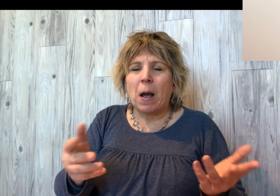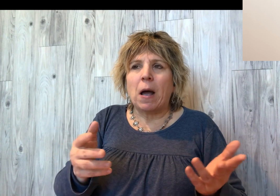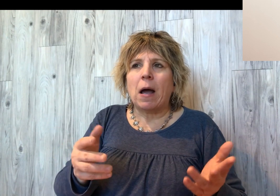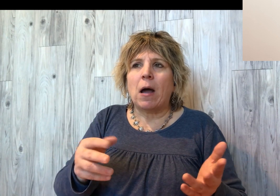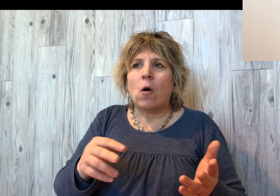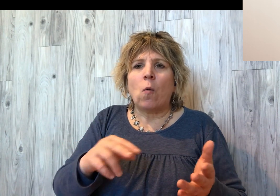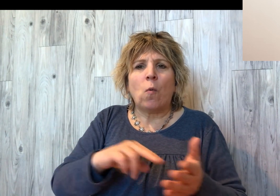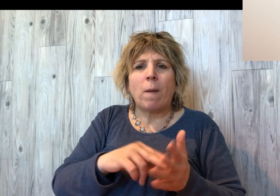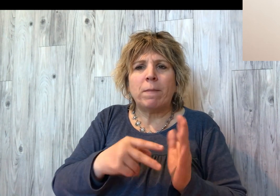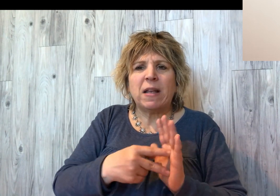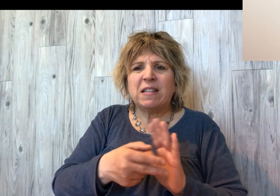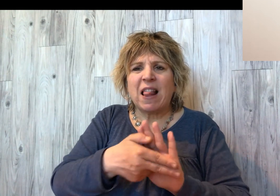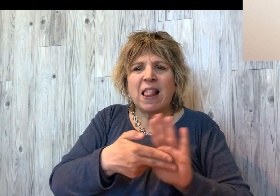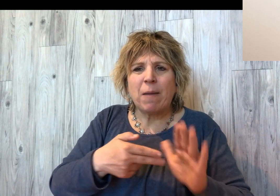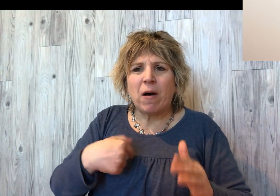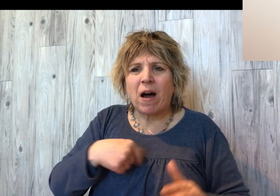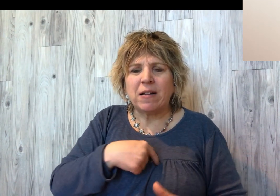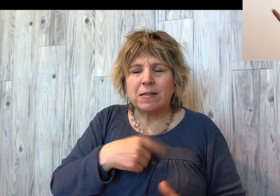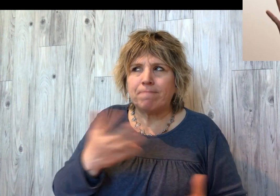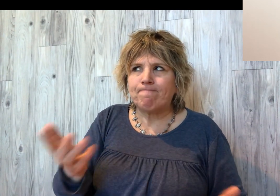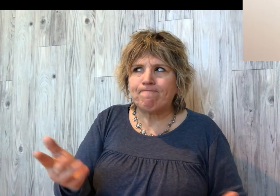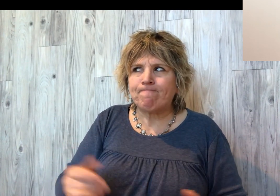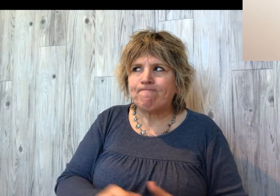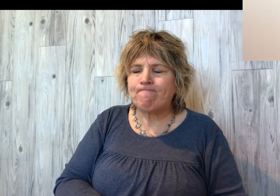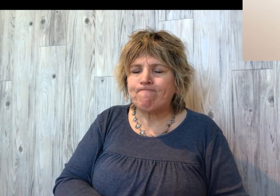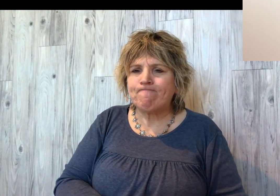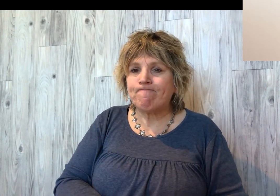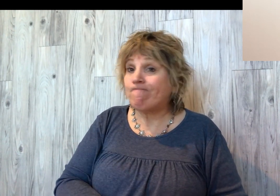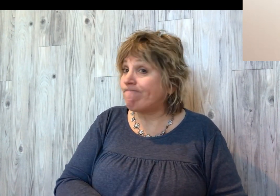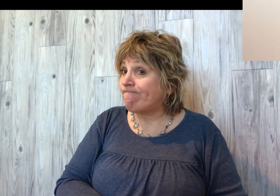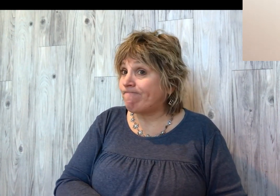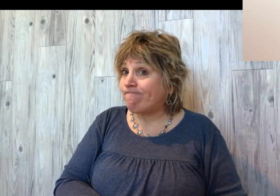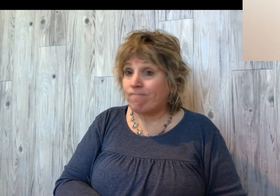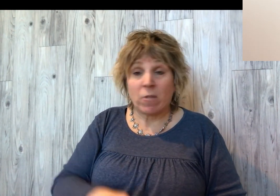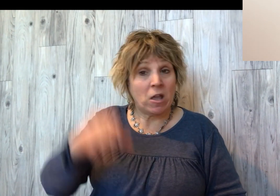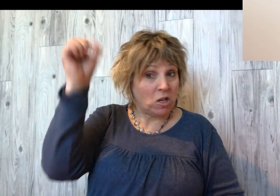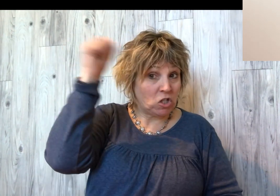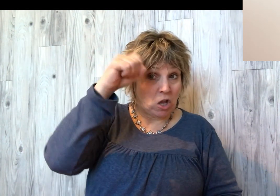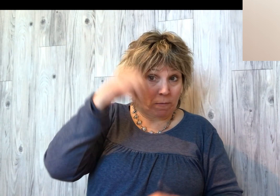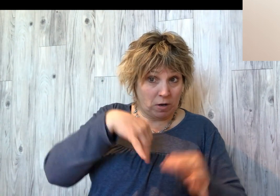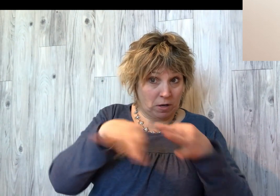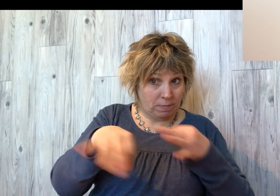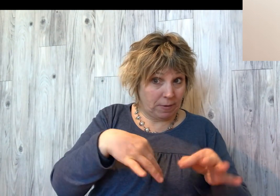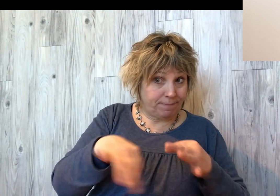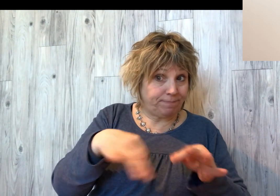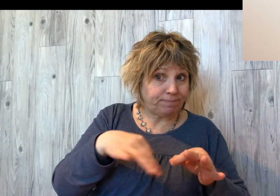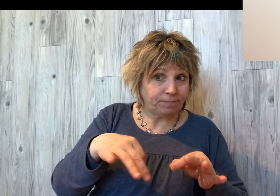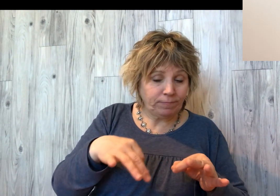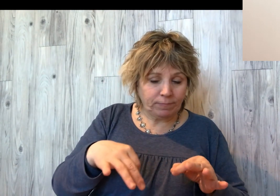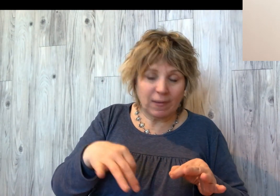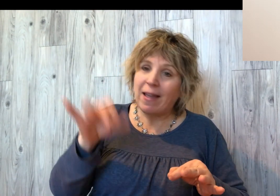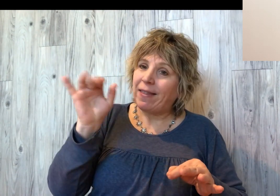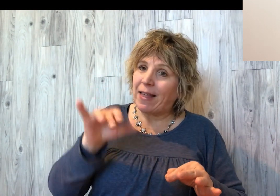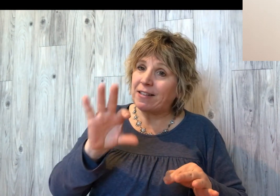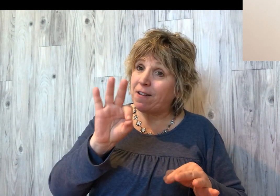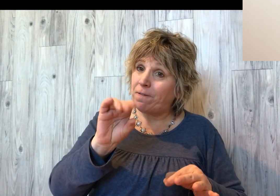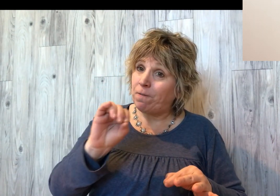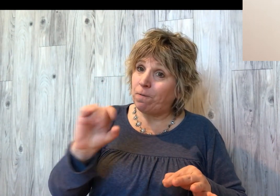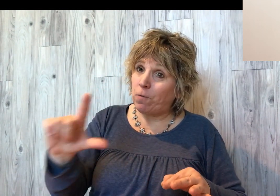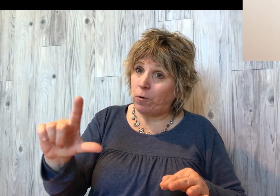does that make us? Don't need to answer it out loud. But Solomon says, that's a